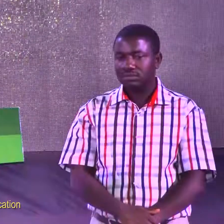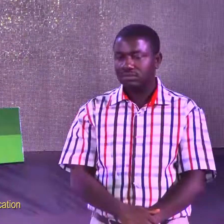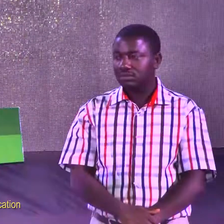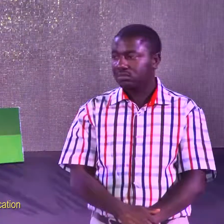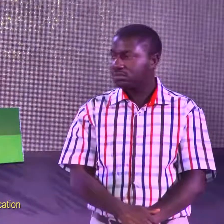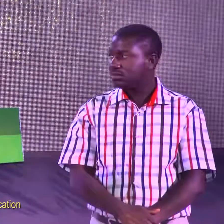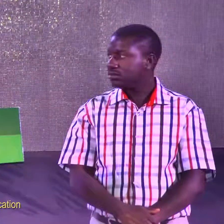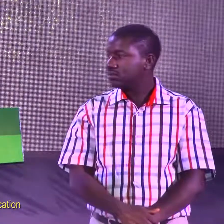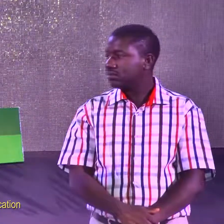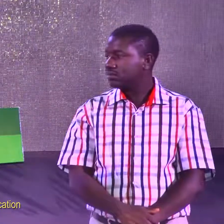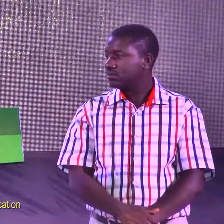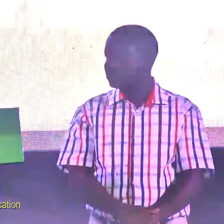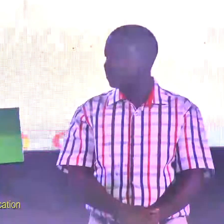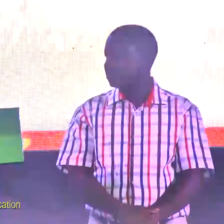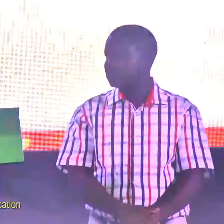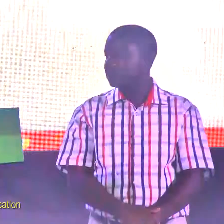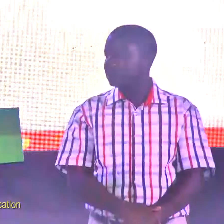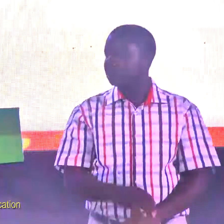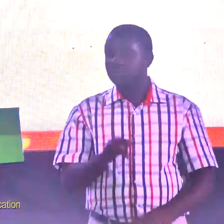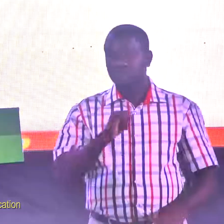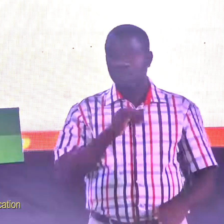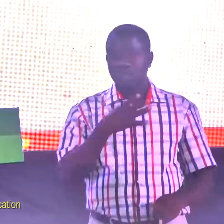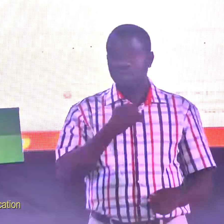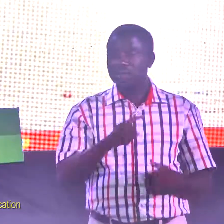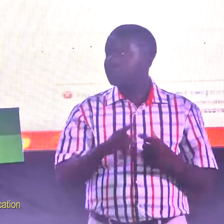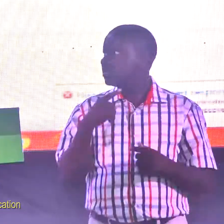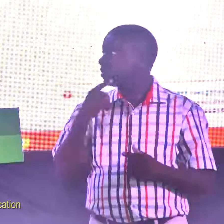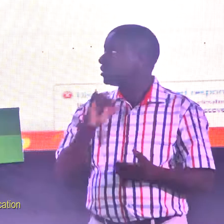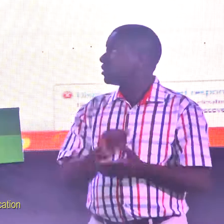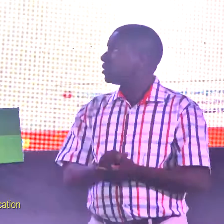In concluding, I would like to say that